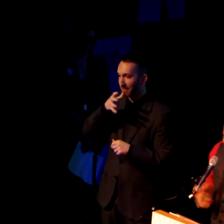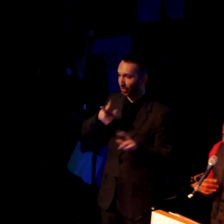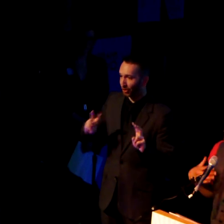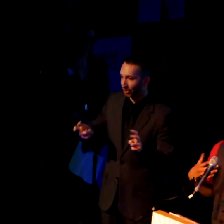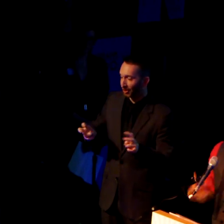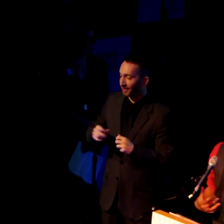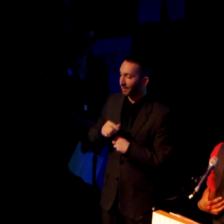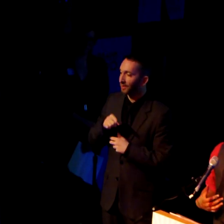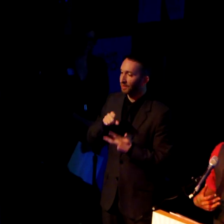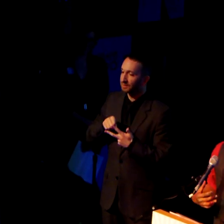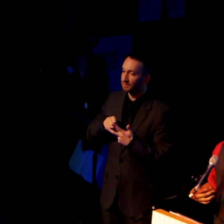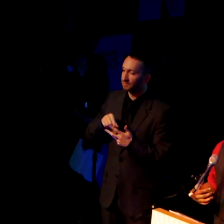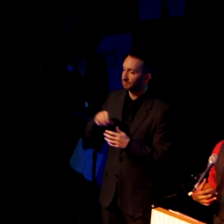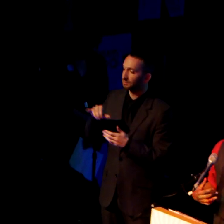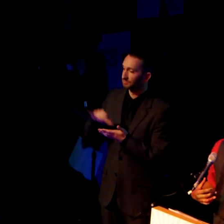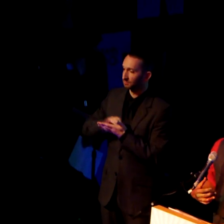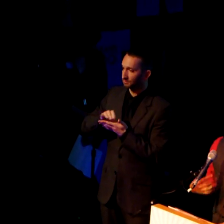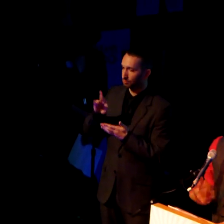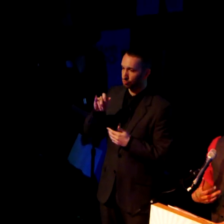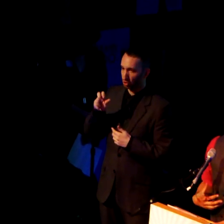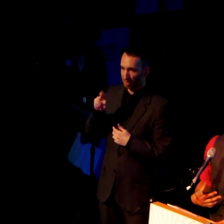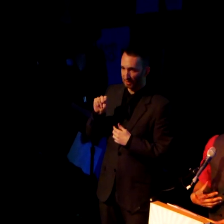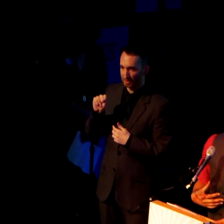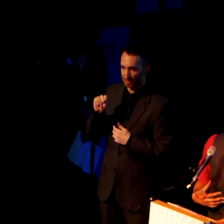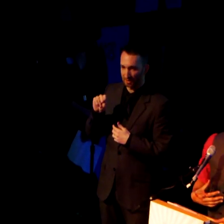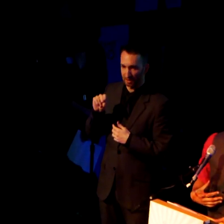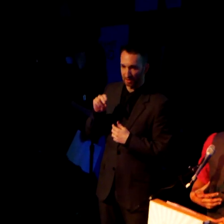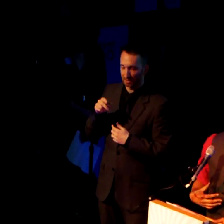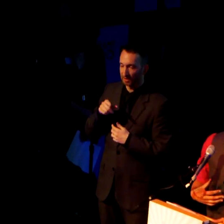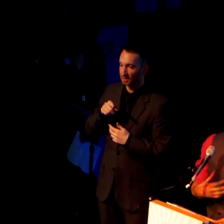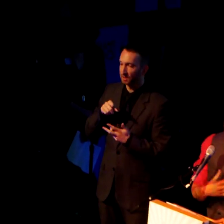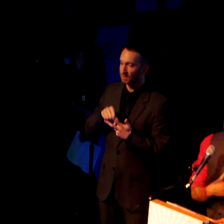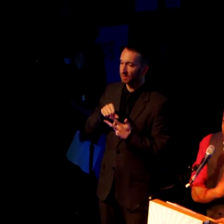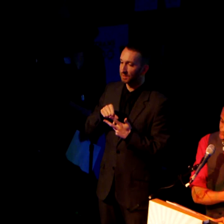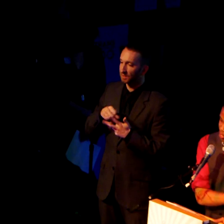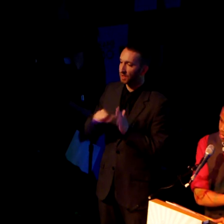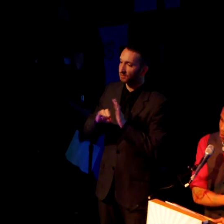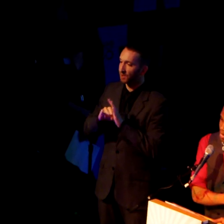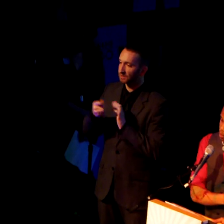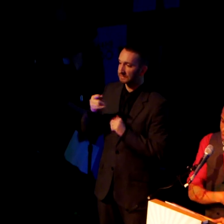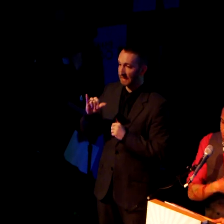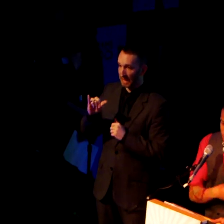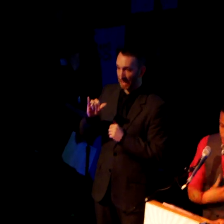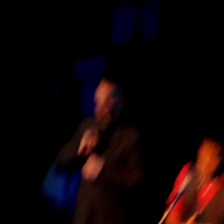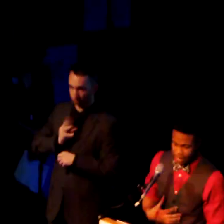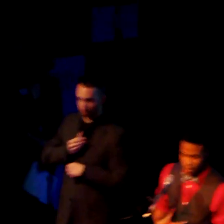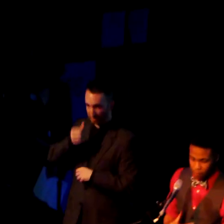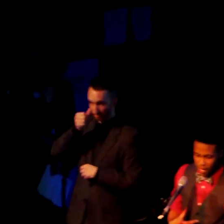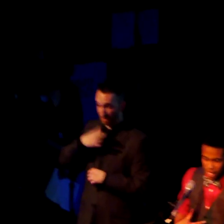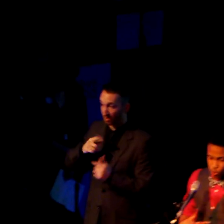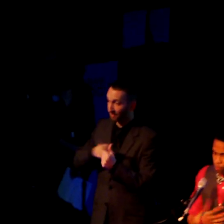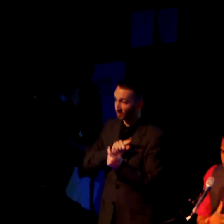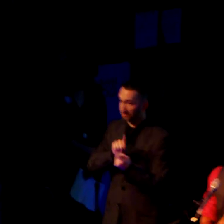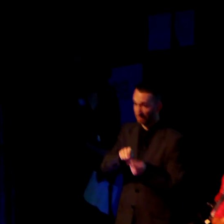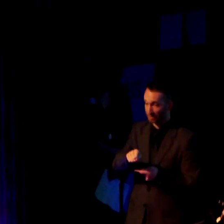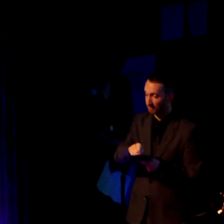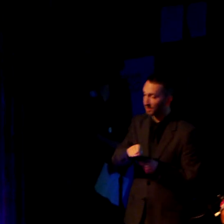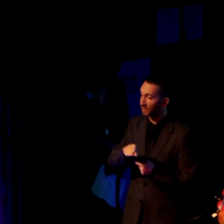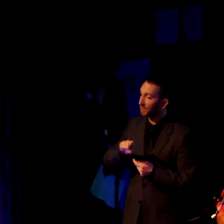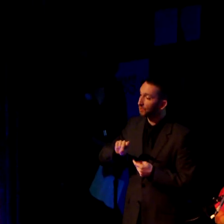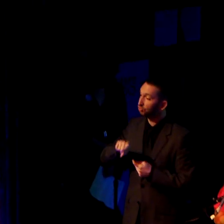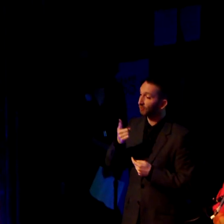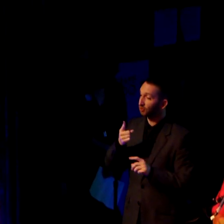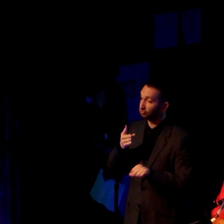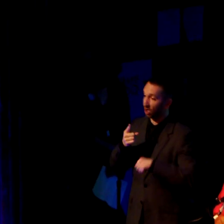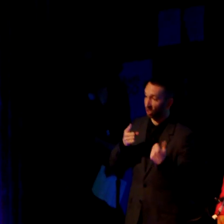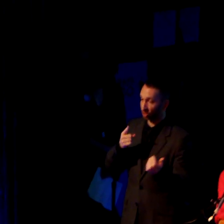He's also in Brooklyn. He identifies as a gay trans man, and when I first met him, he was the first